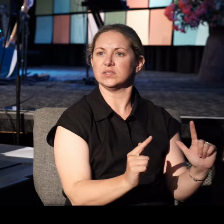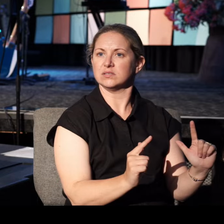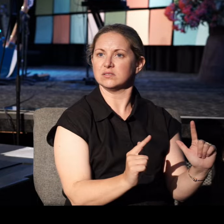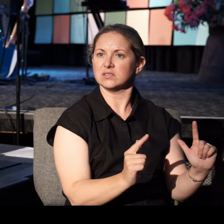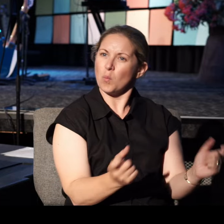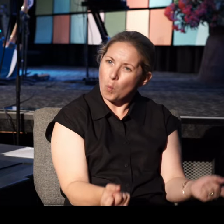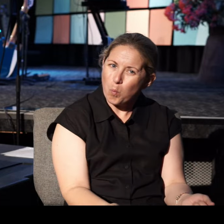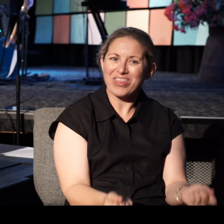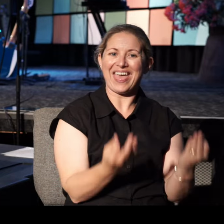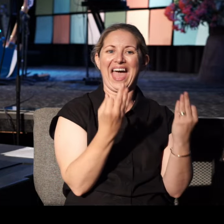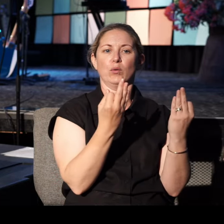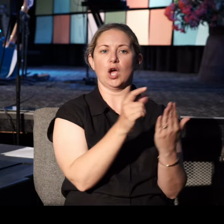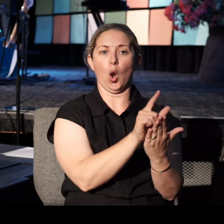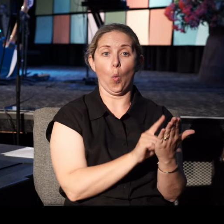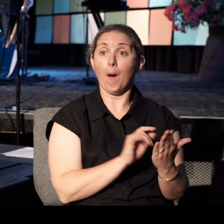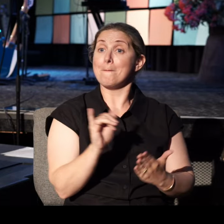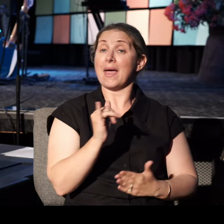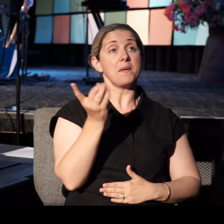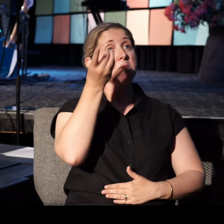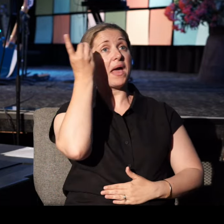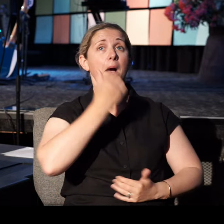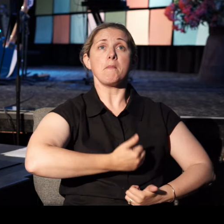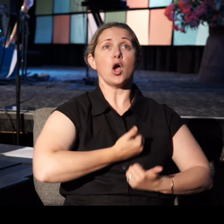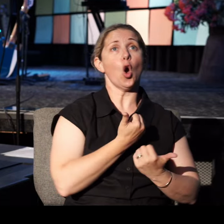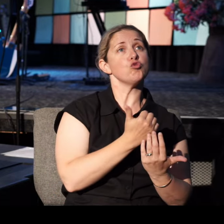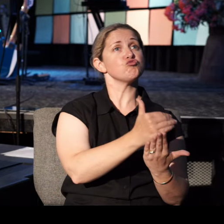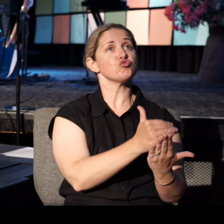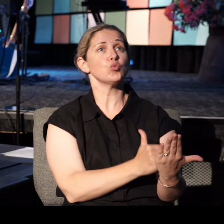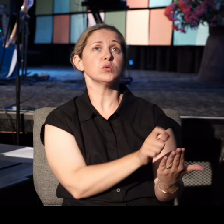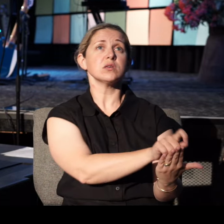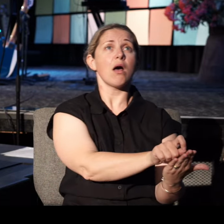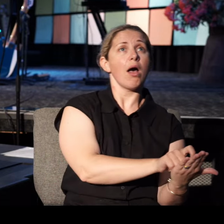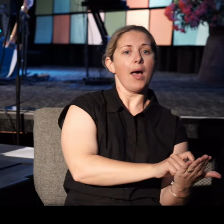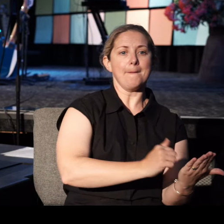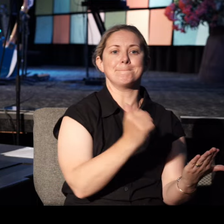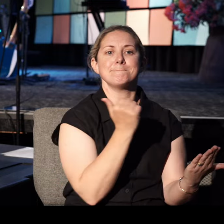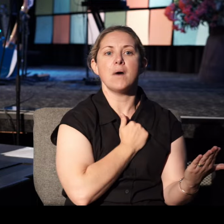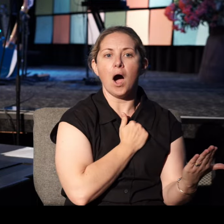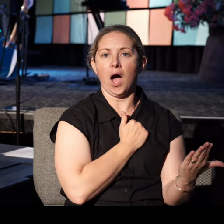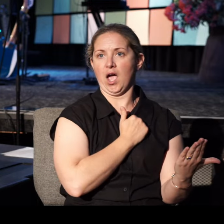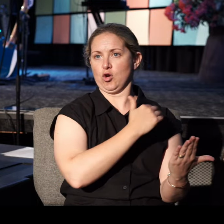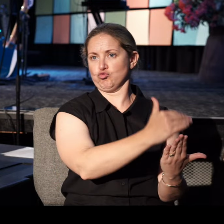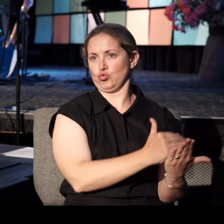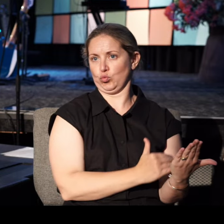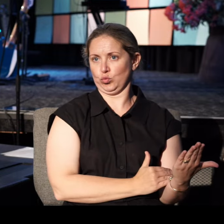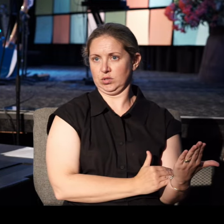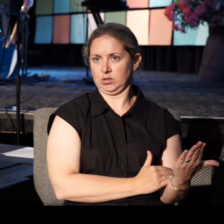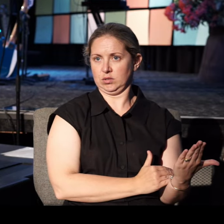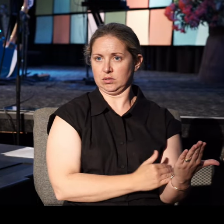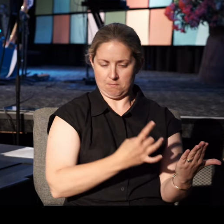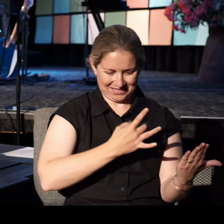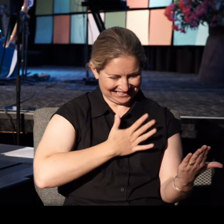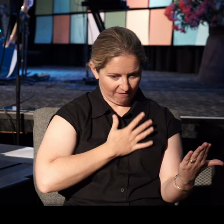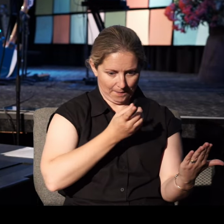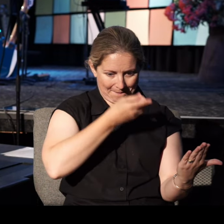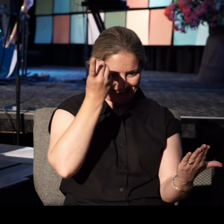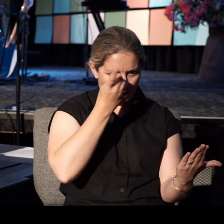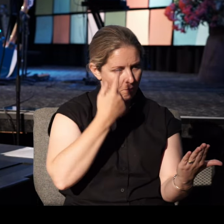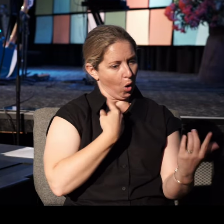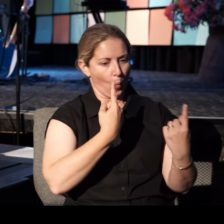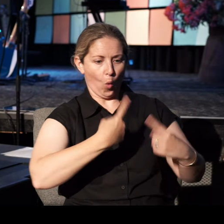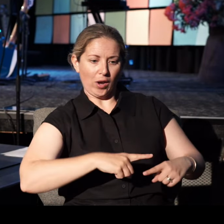law. You might make up your own law, but you make up your own law. And you work out for